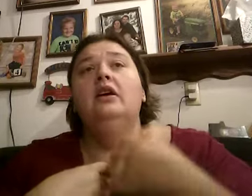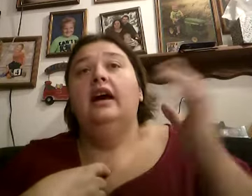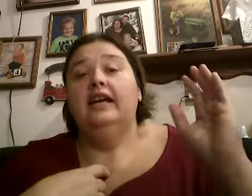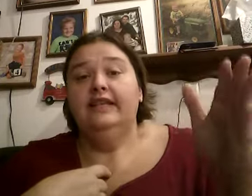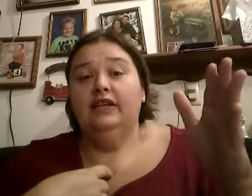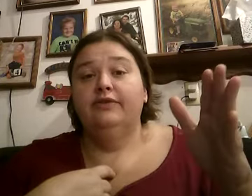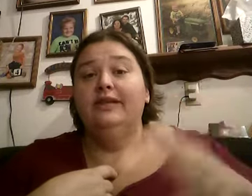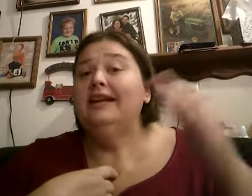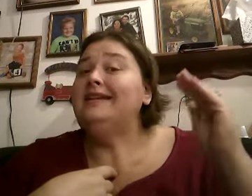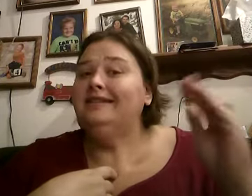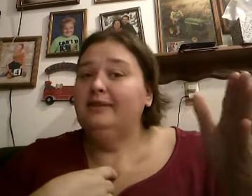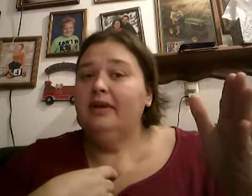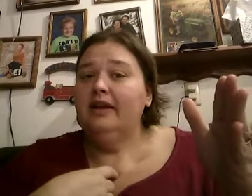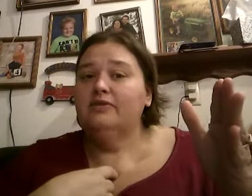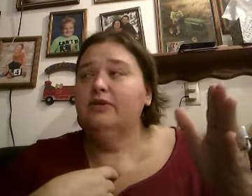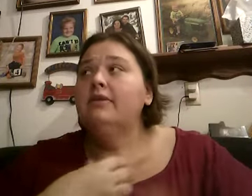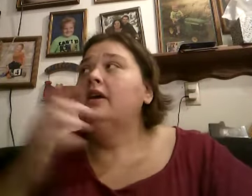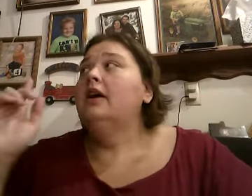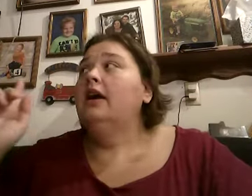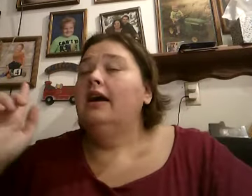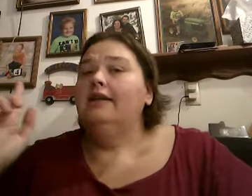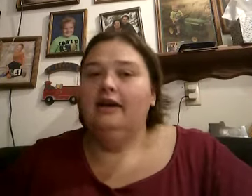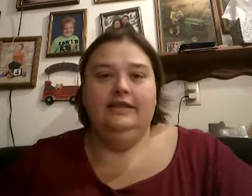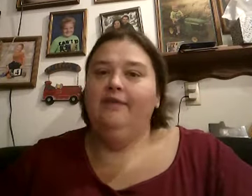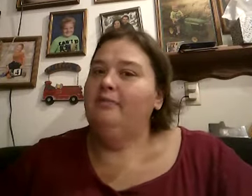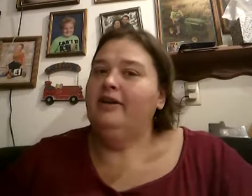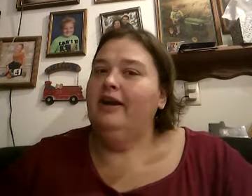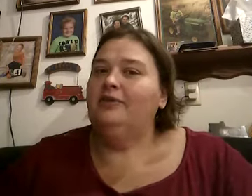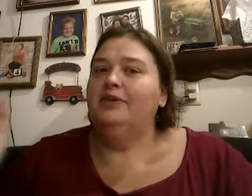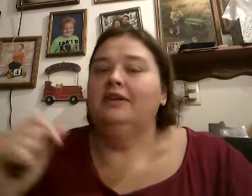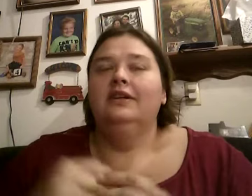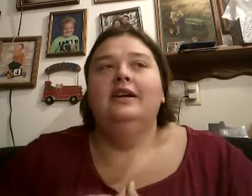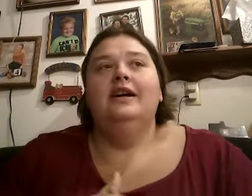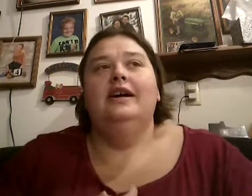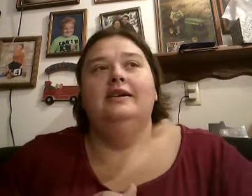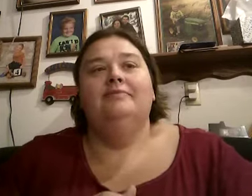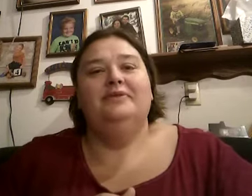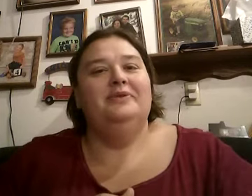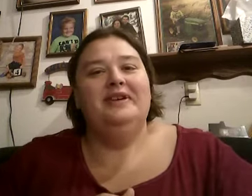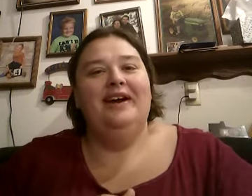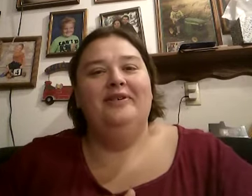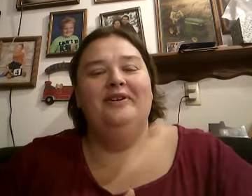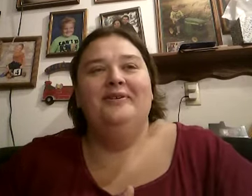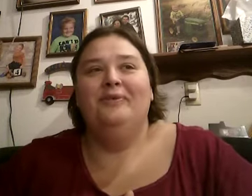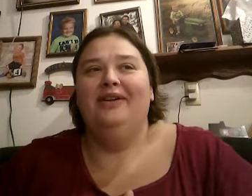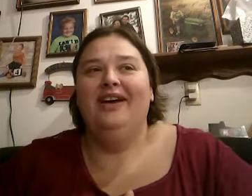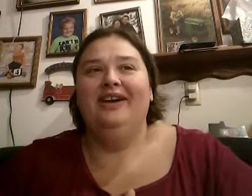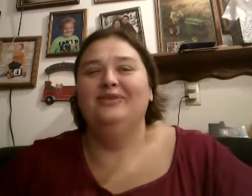I got Zach's room done. He's sleeping in his room. Now it's time for my craft corner. So we'll see how well that goes